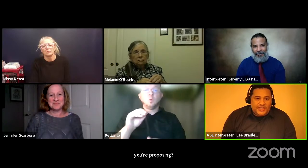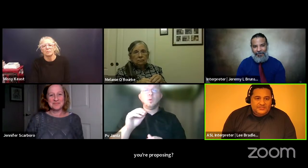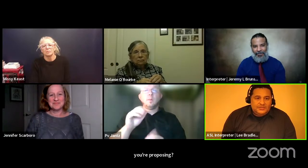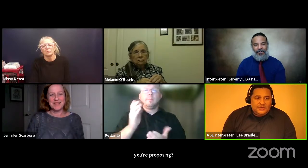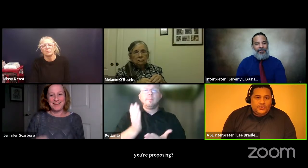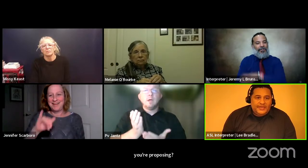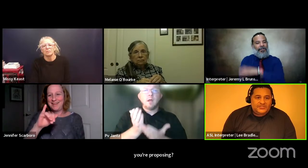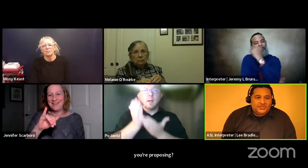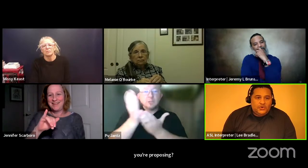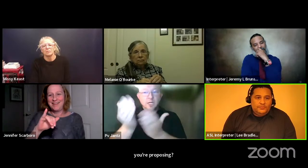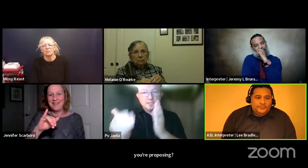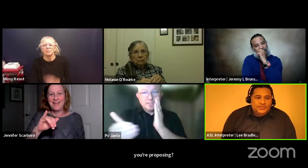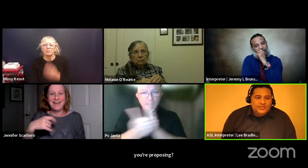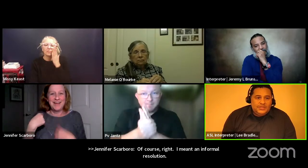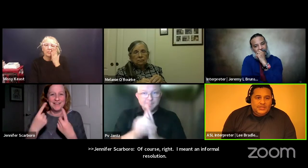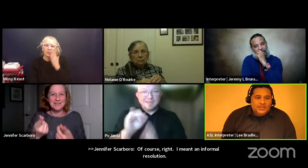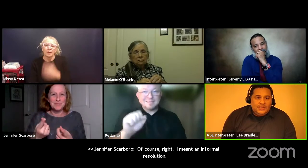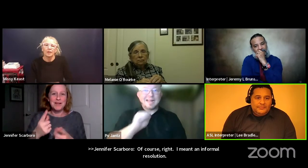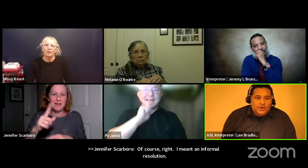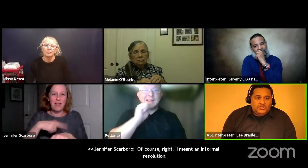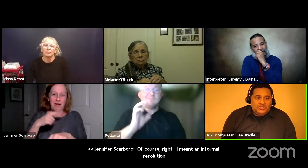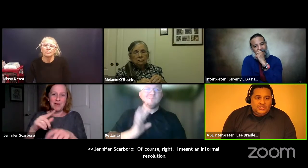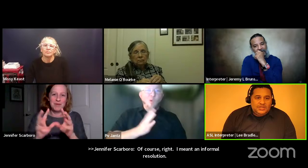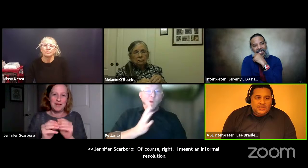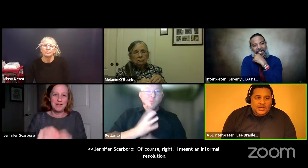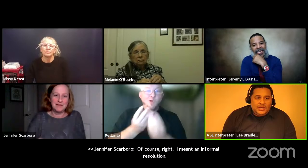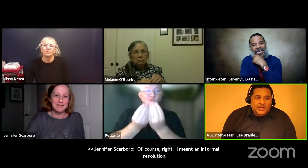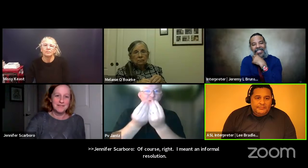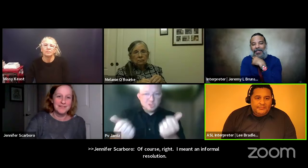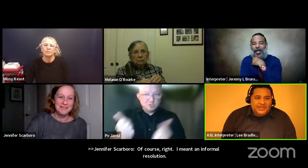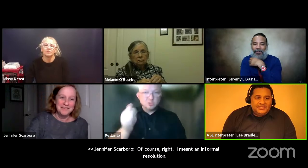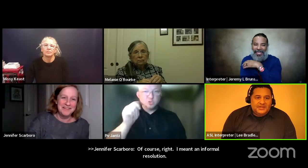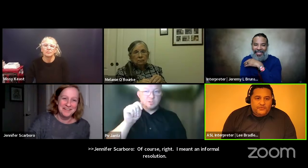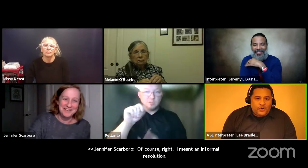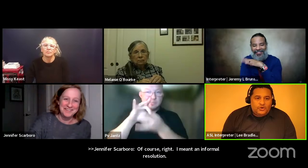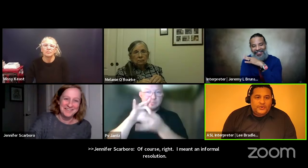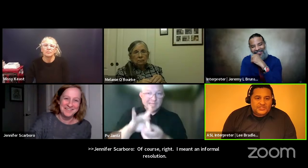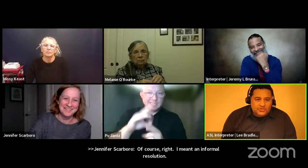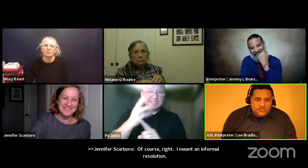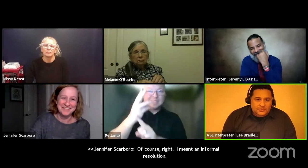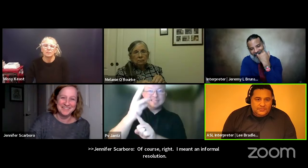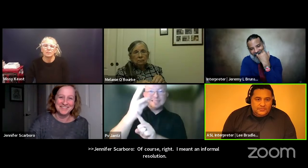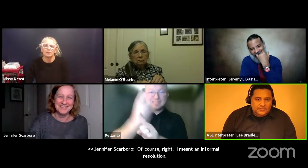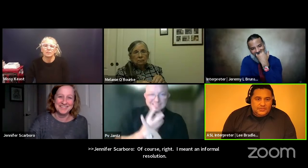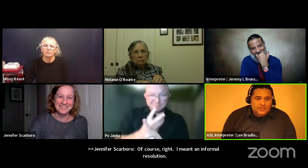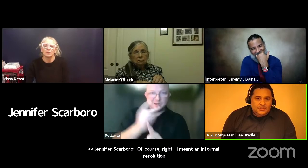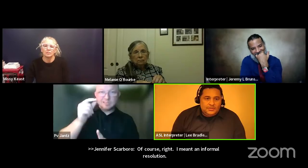Commissioner Jantz, okay, so the motion amendment is an informal